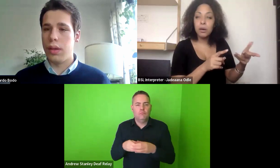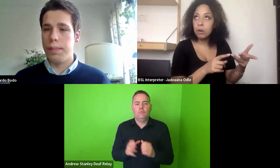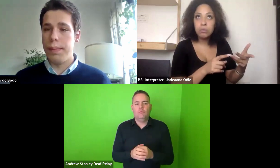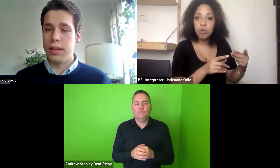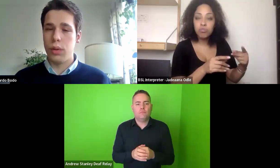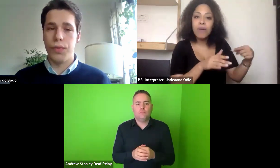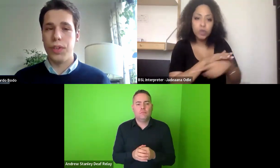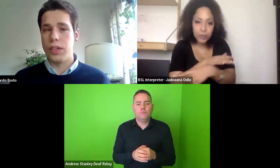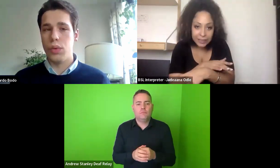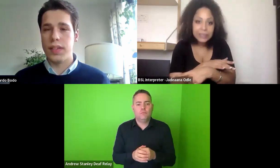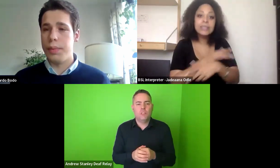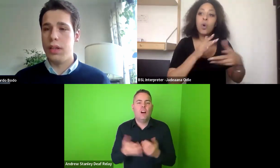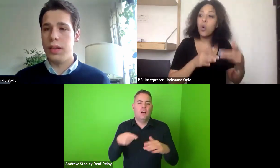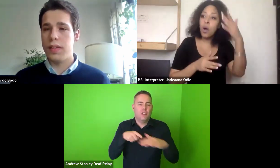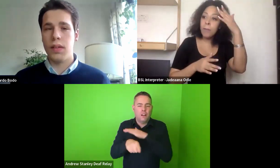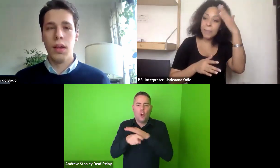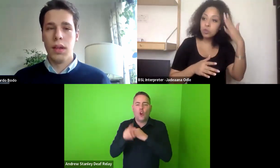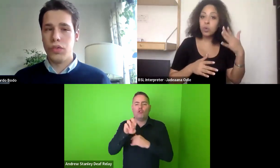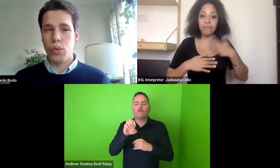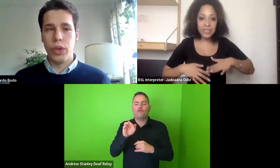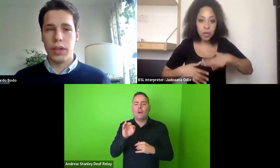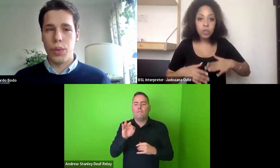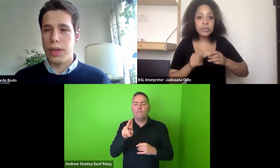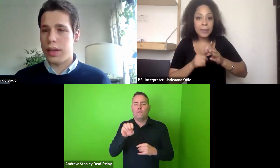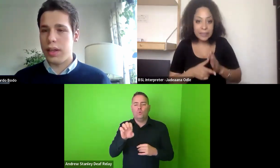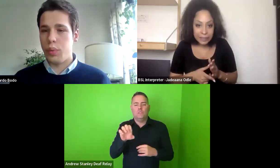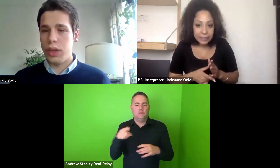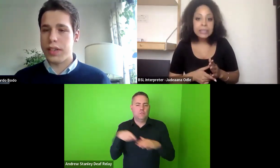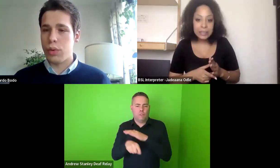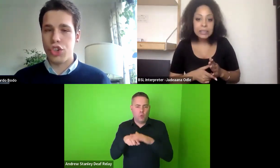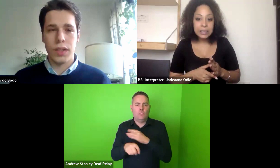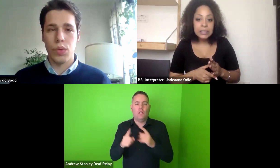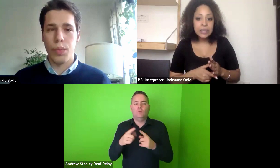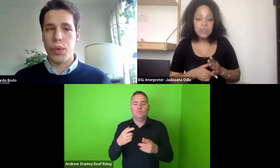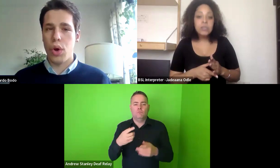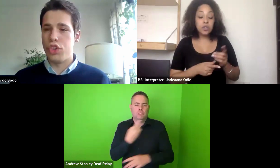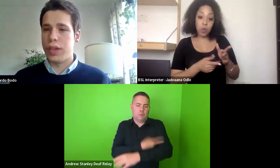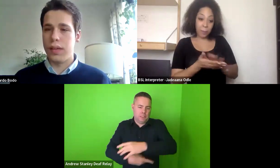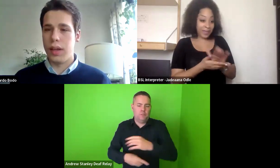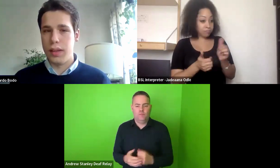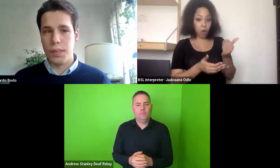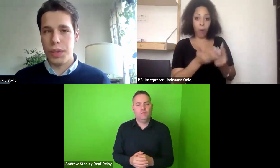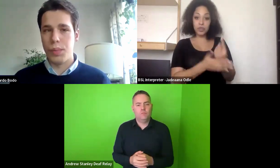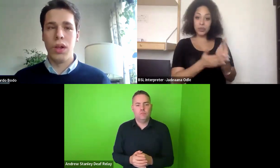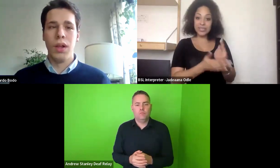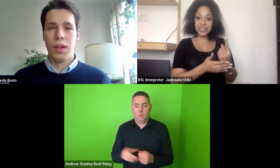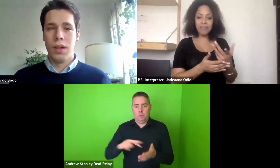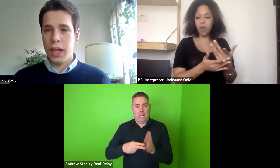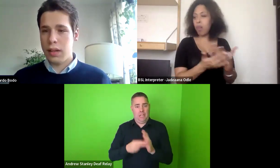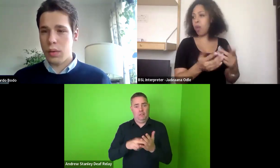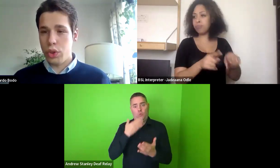with mental or physical disabilities. So we like to think that we give a second chance to both objects and